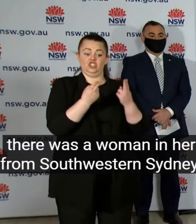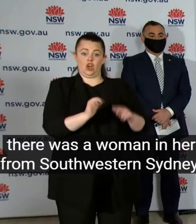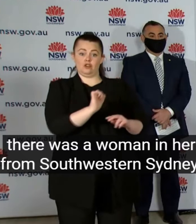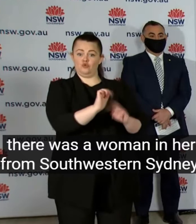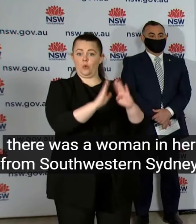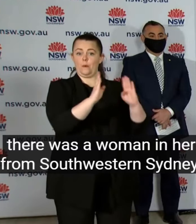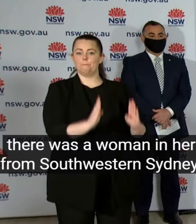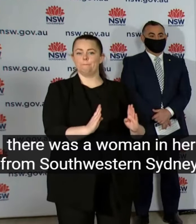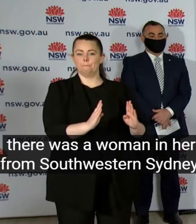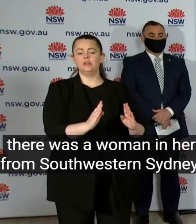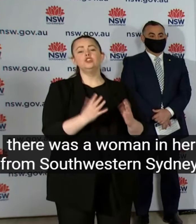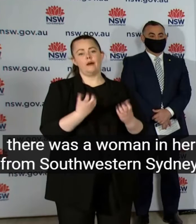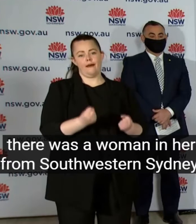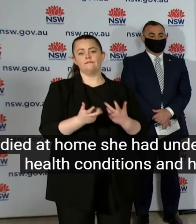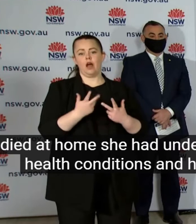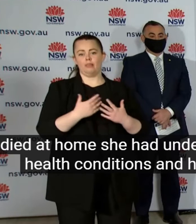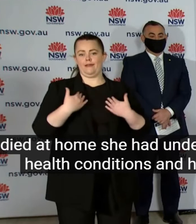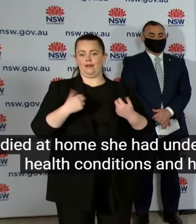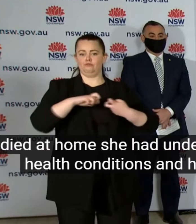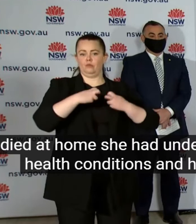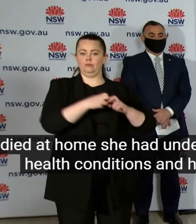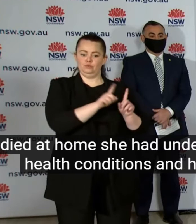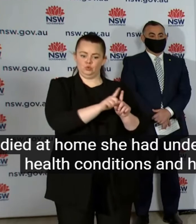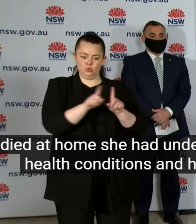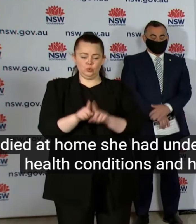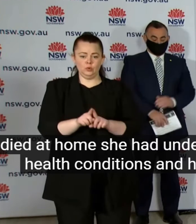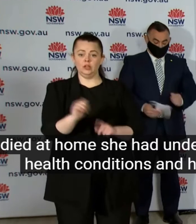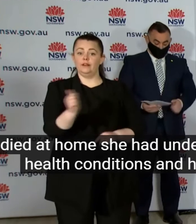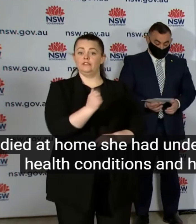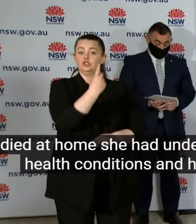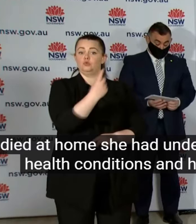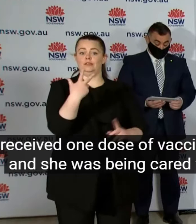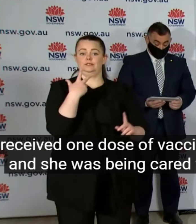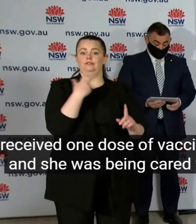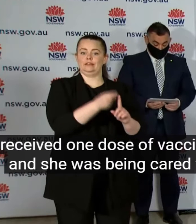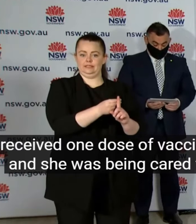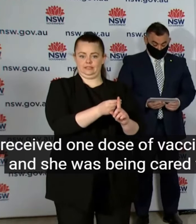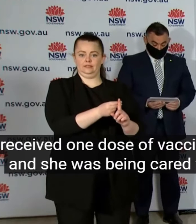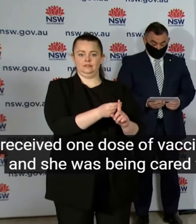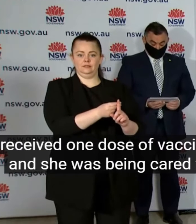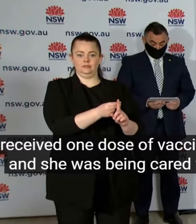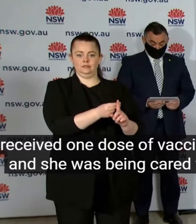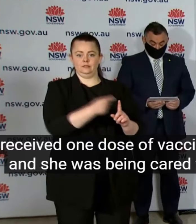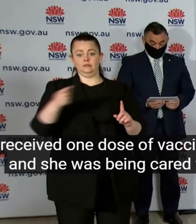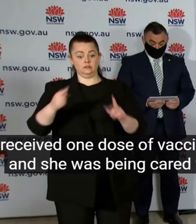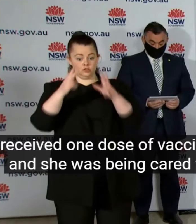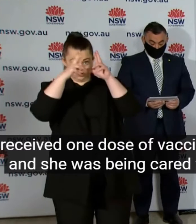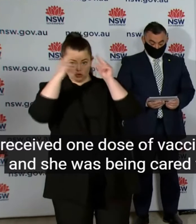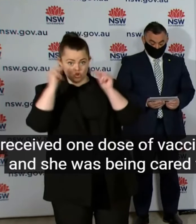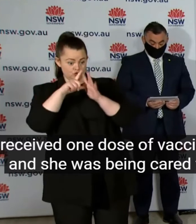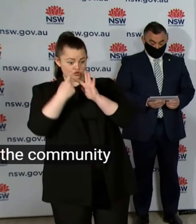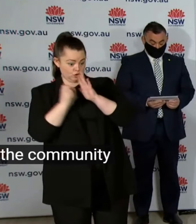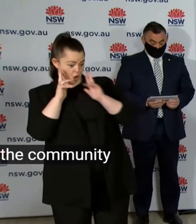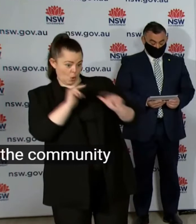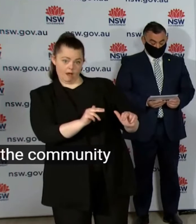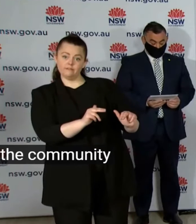had underlying health conditions and had received one dose of vaccination, and she was being cared for in the community by New South Wales